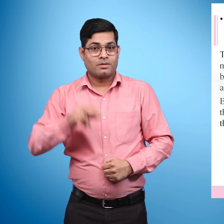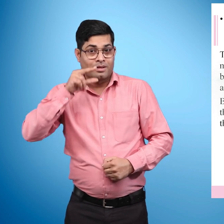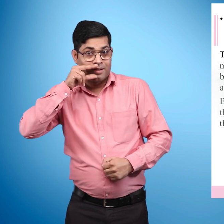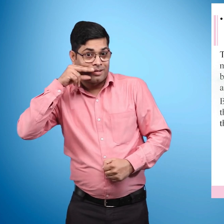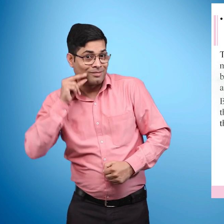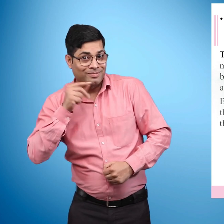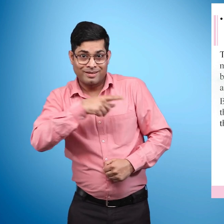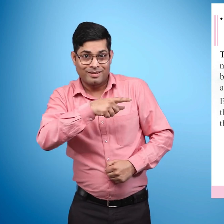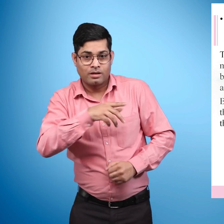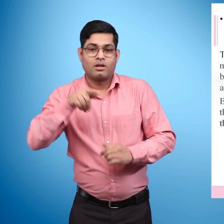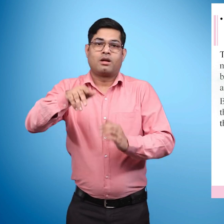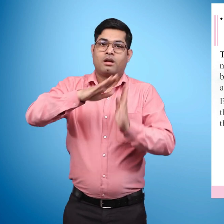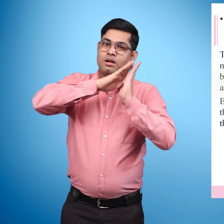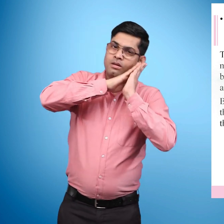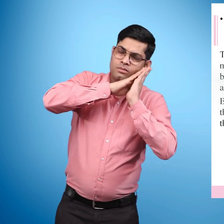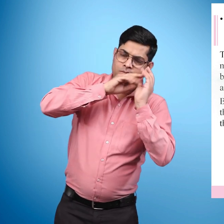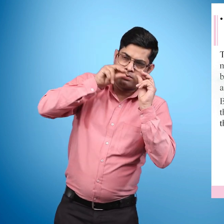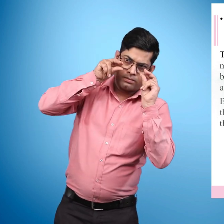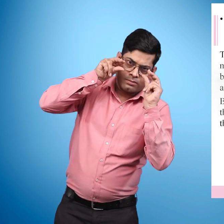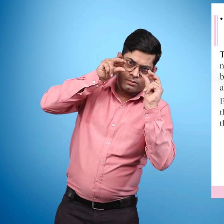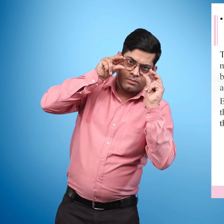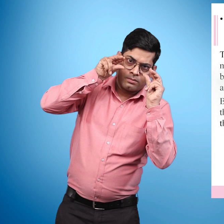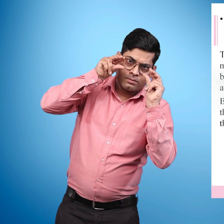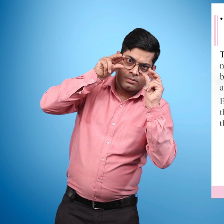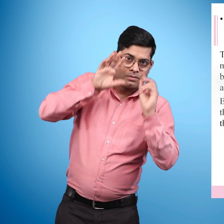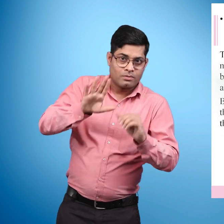But Vijay Singh lay awake listening to the snores of the ghost.